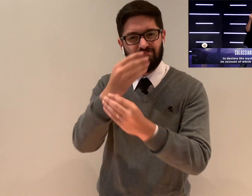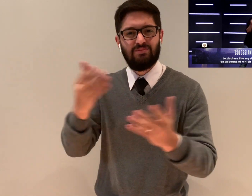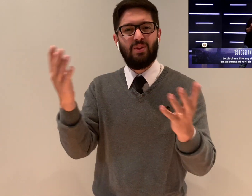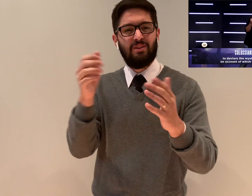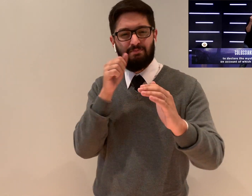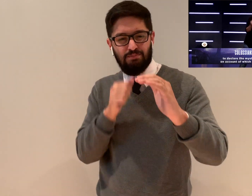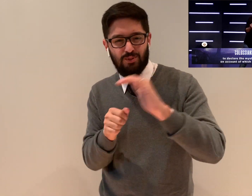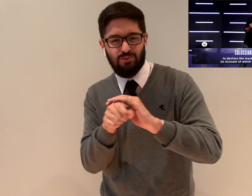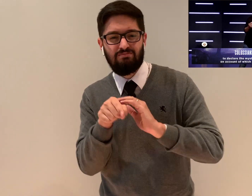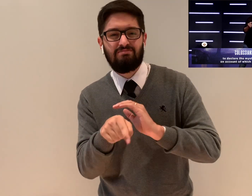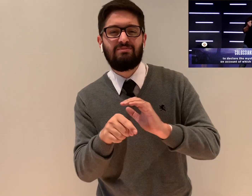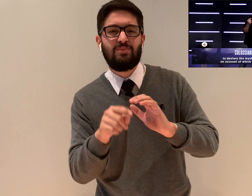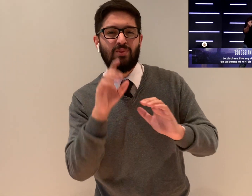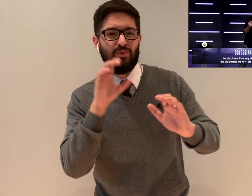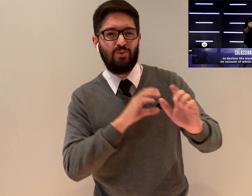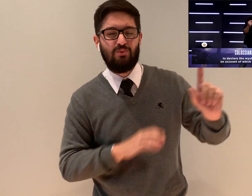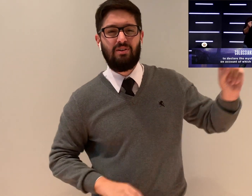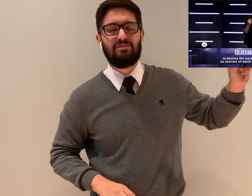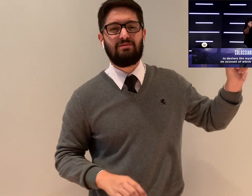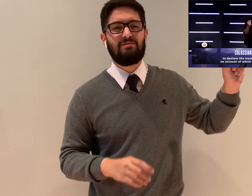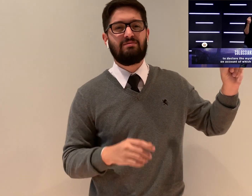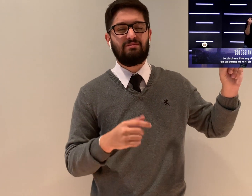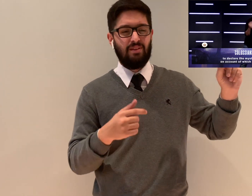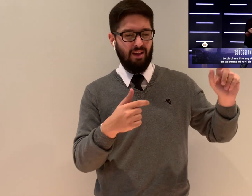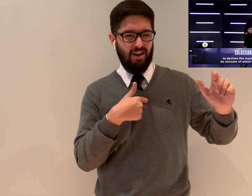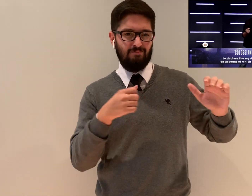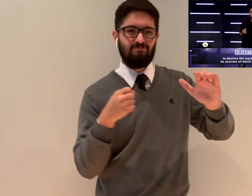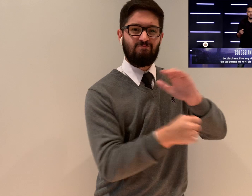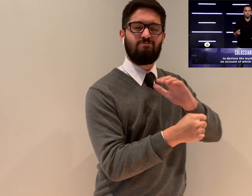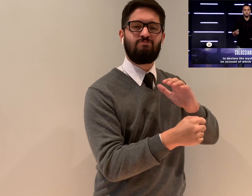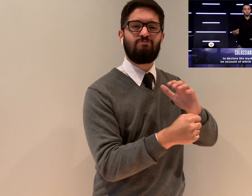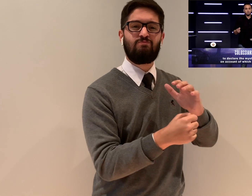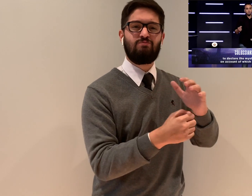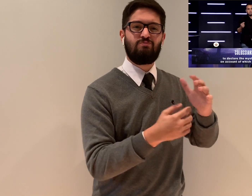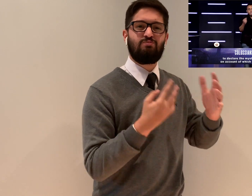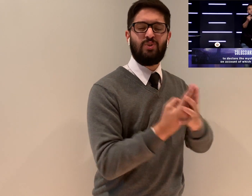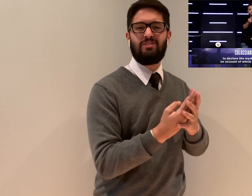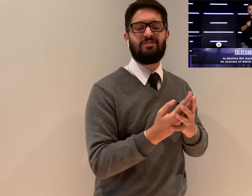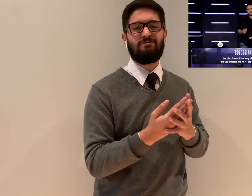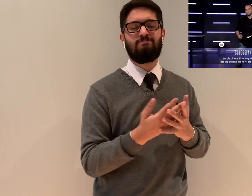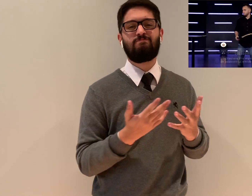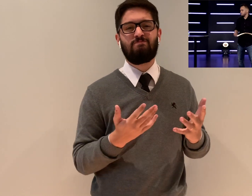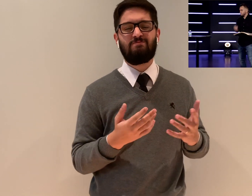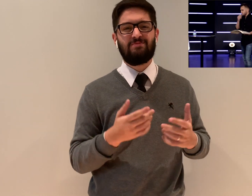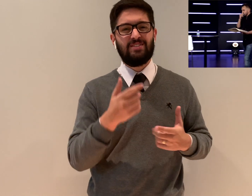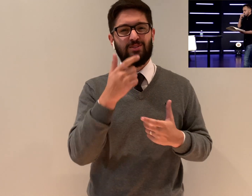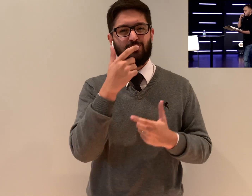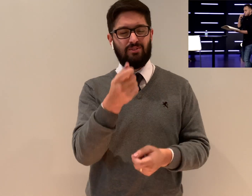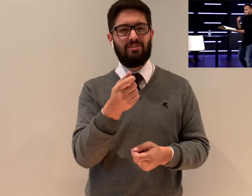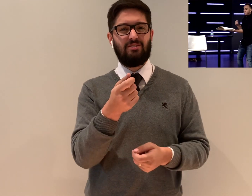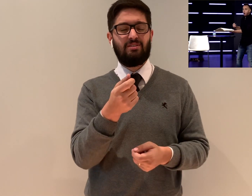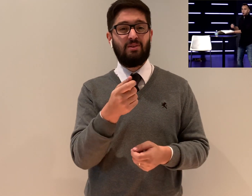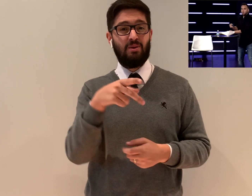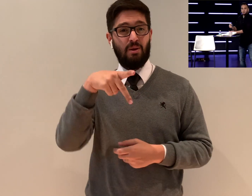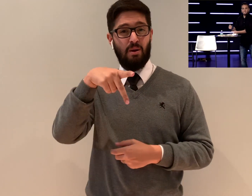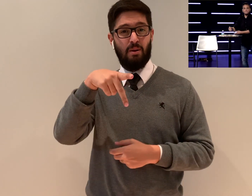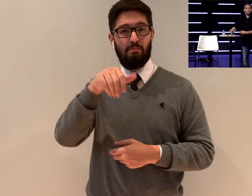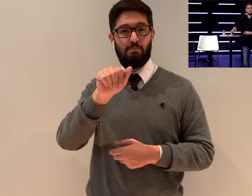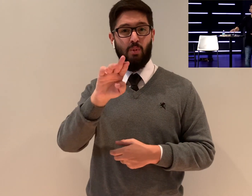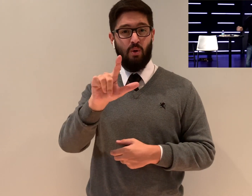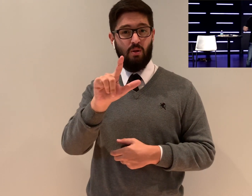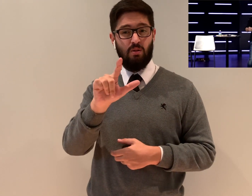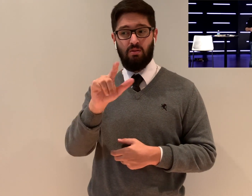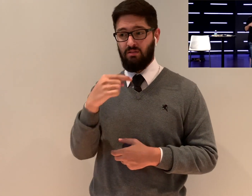the mystery of Christ, on account of which I am in prison. Interesting. Paul is